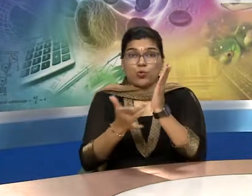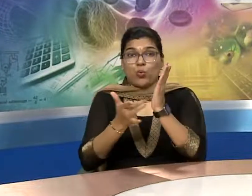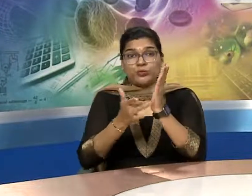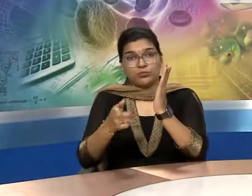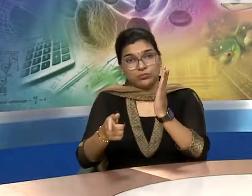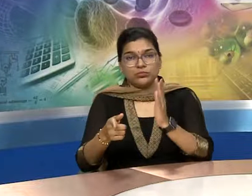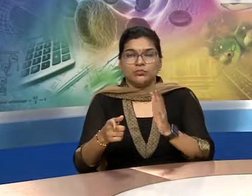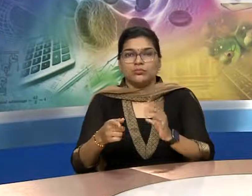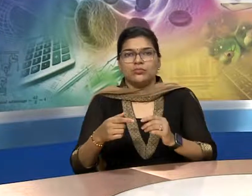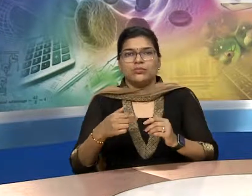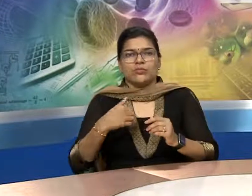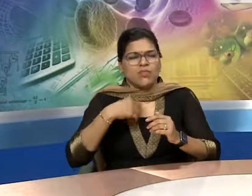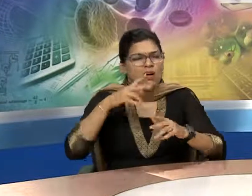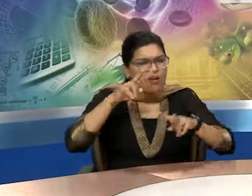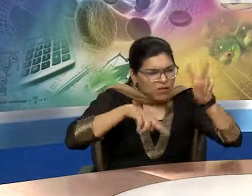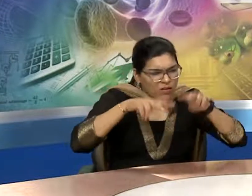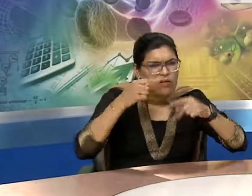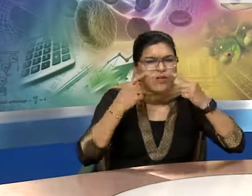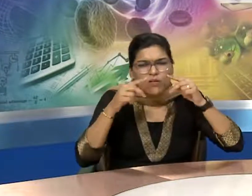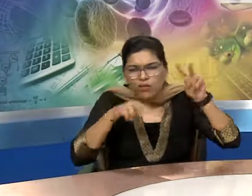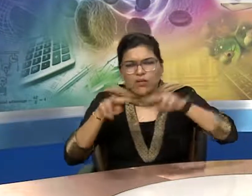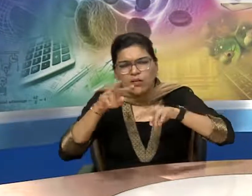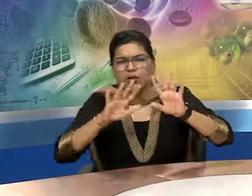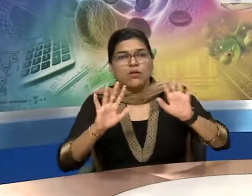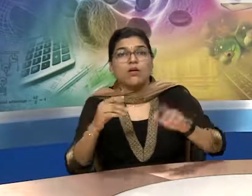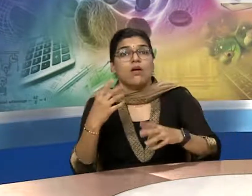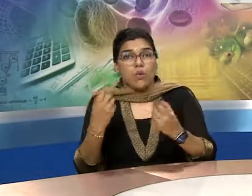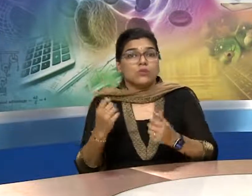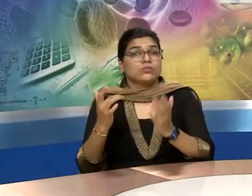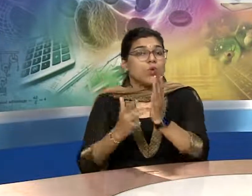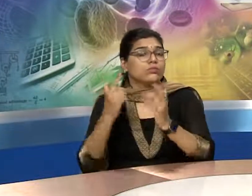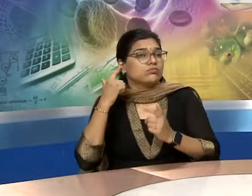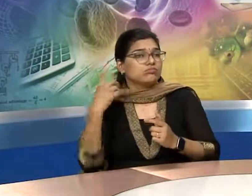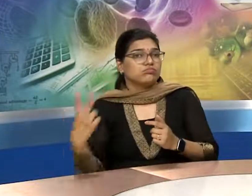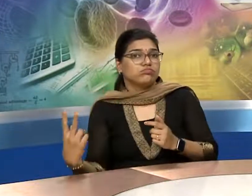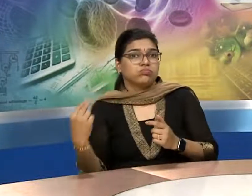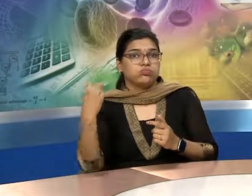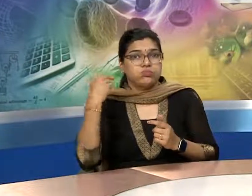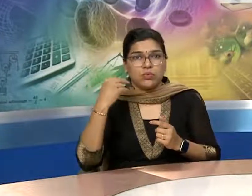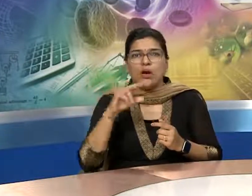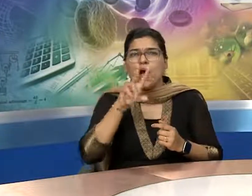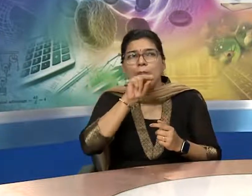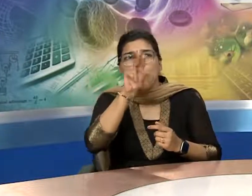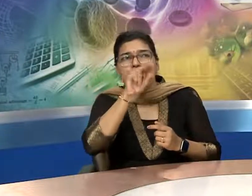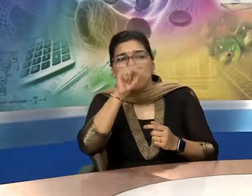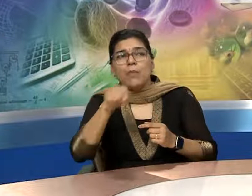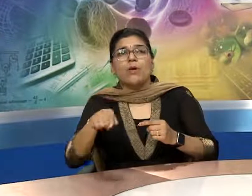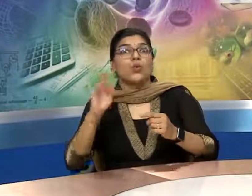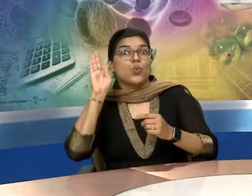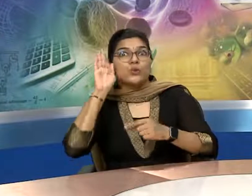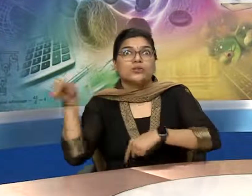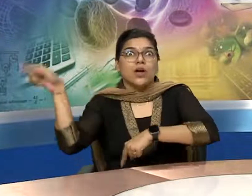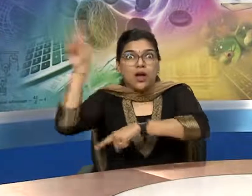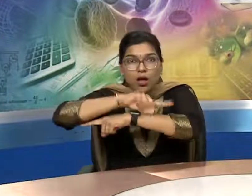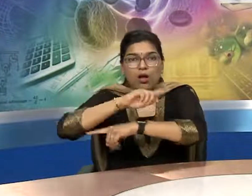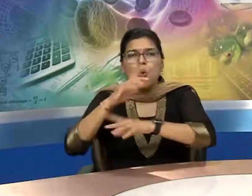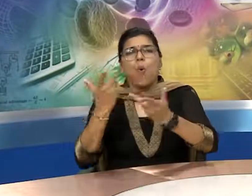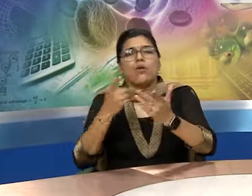And also, because nowadays we have technology, so there are audio